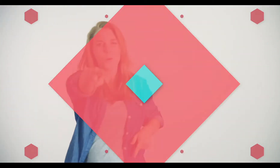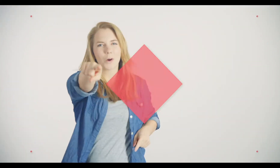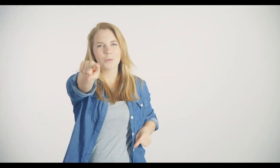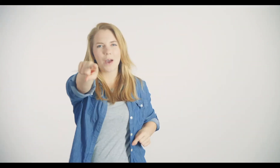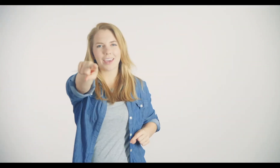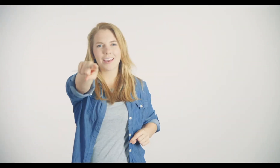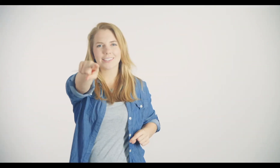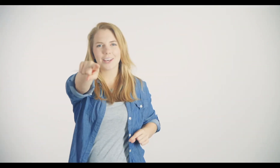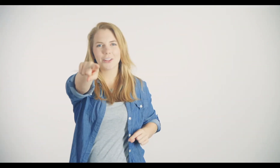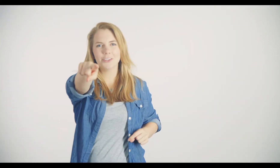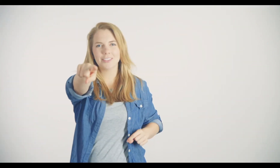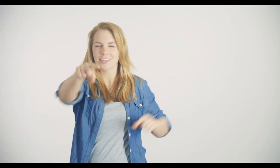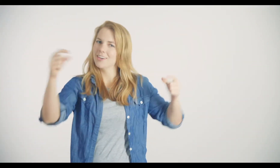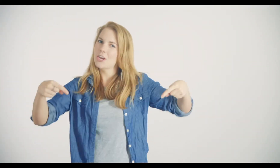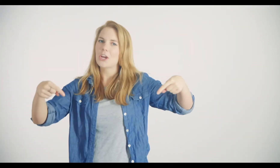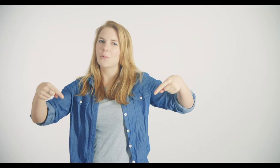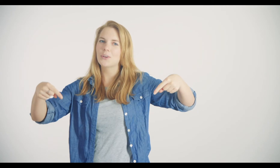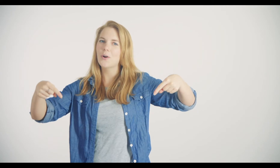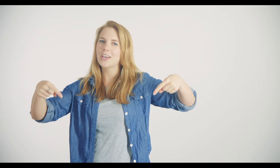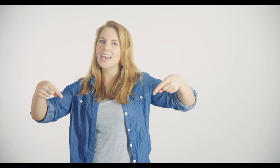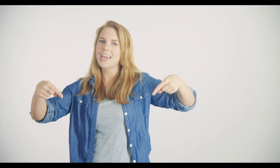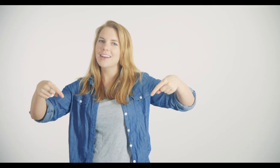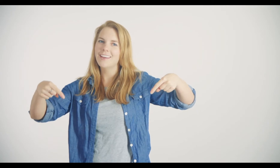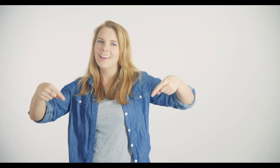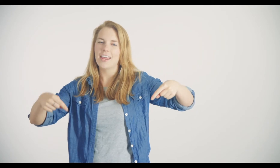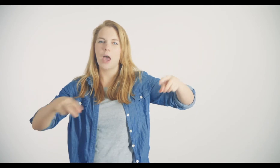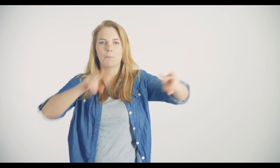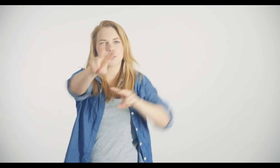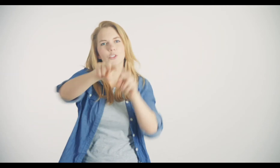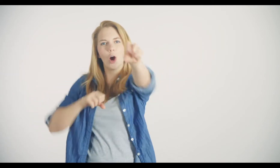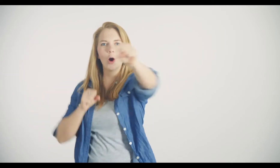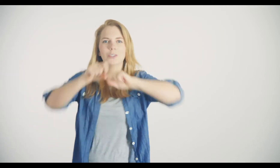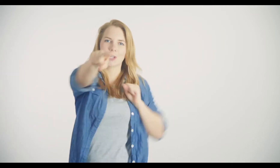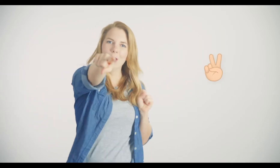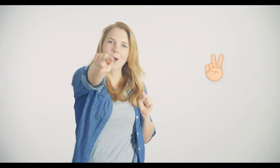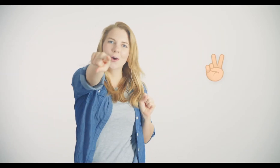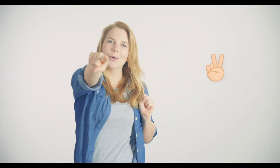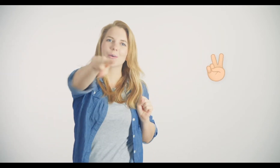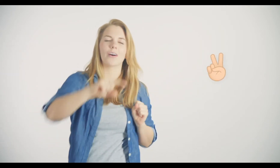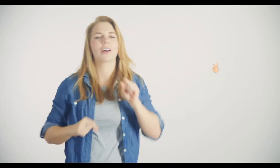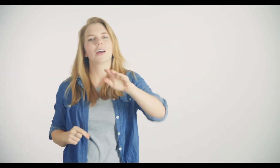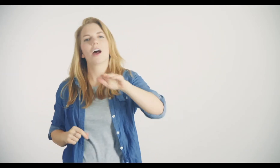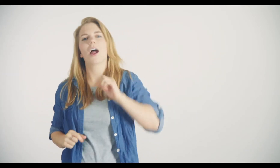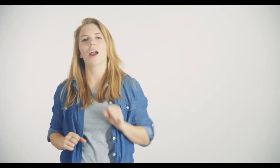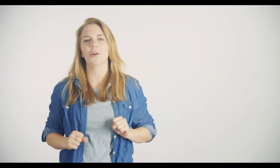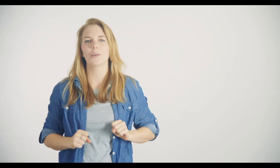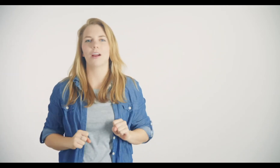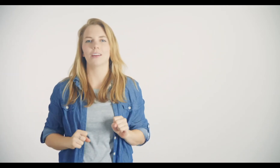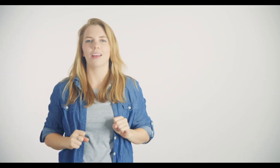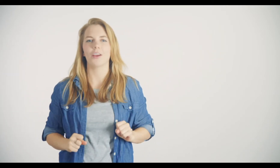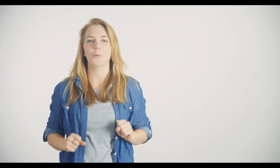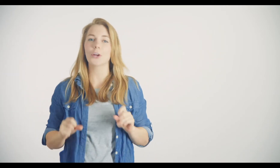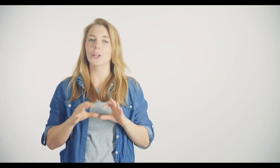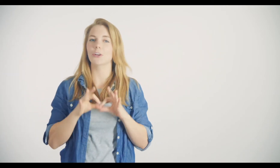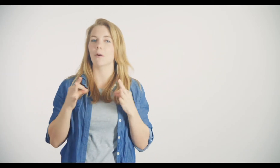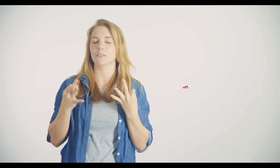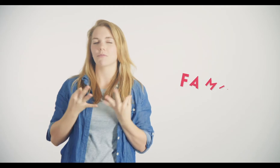Welcome back ASLers. Here we go again, episode 2. All right, here we are today. We're gonna learn about some